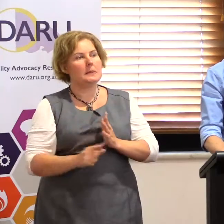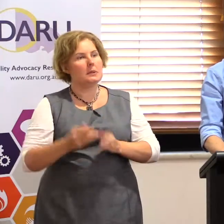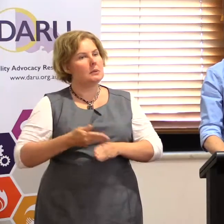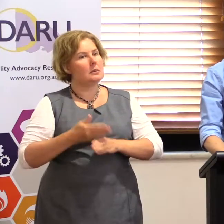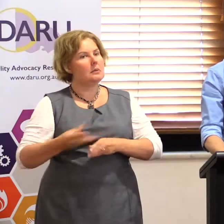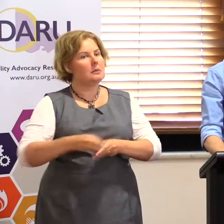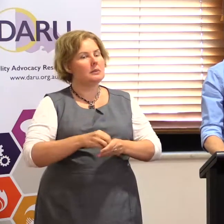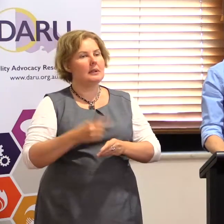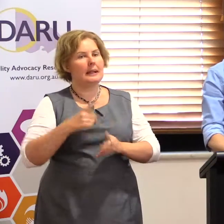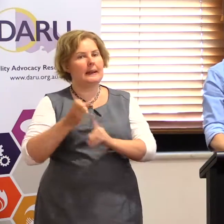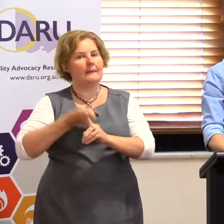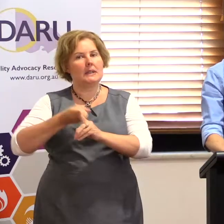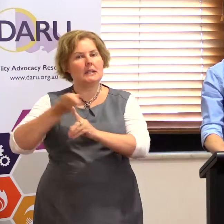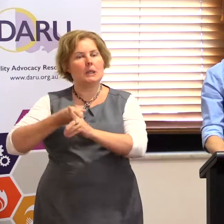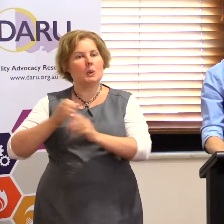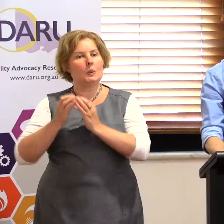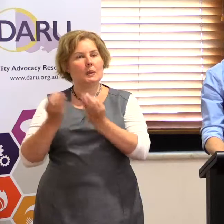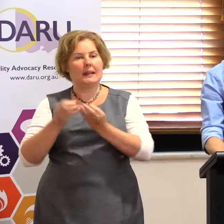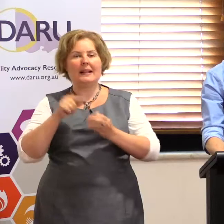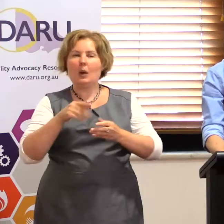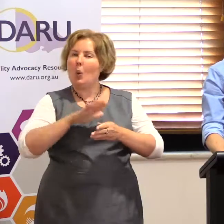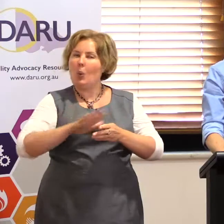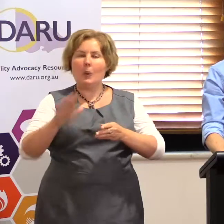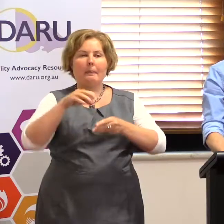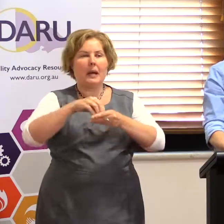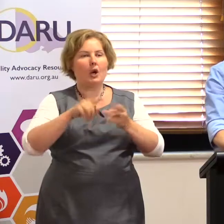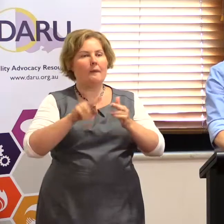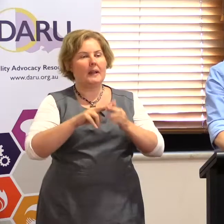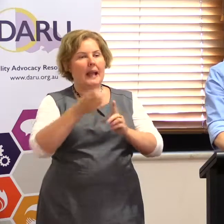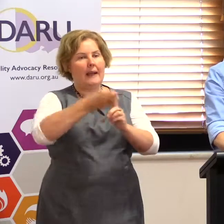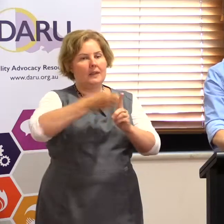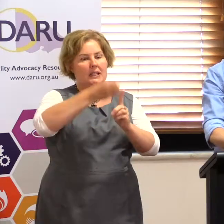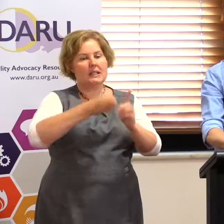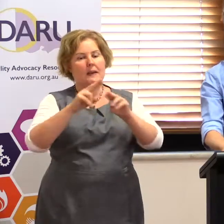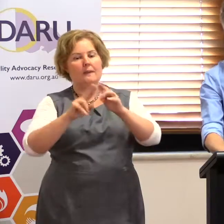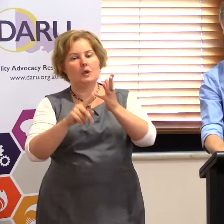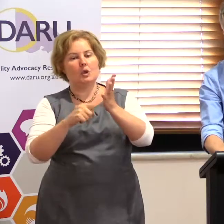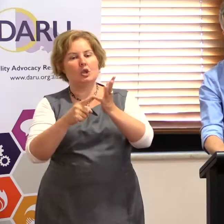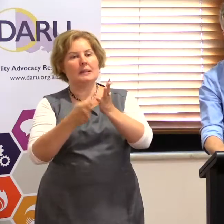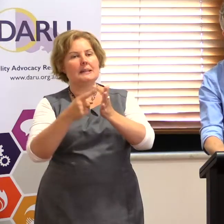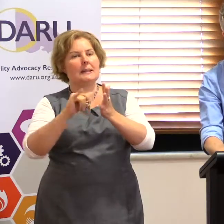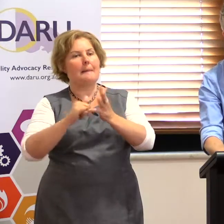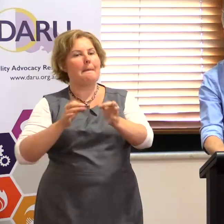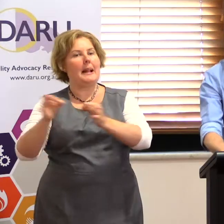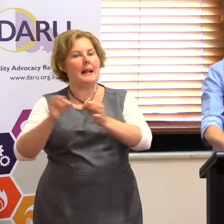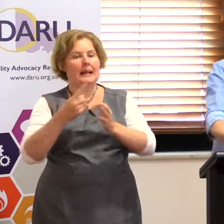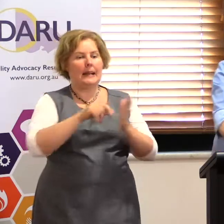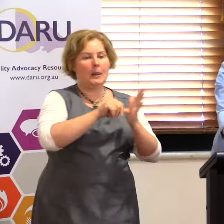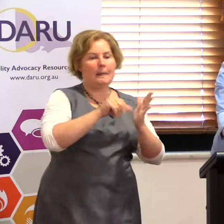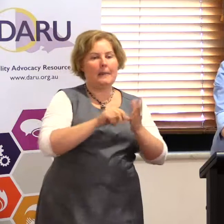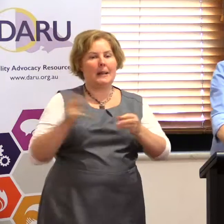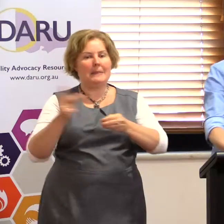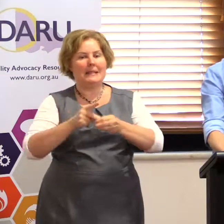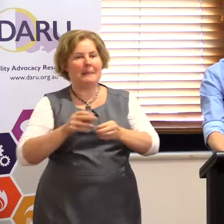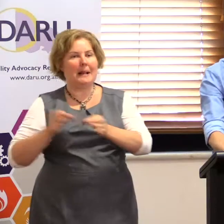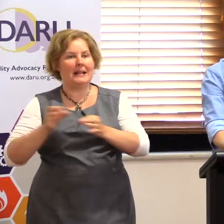So that's all part of the Advocacy Futures Plan. So the Advocacy Futures Plan and the Economic Participation Plan and the State